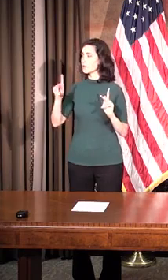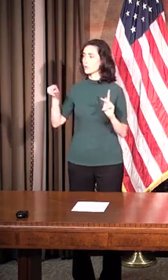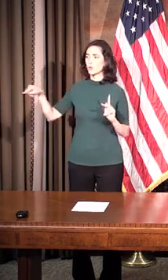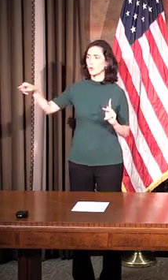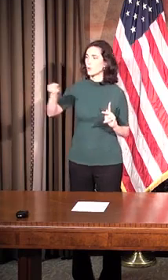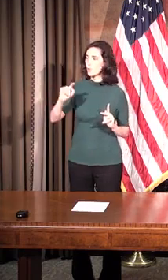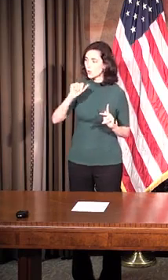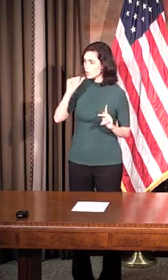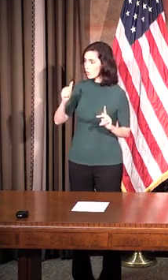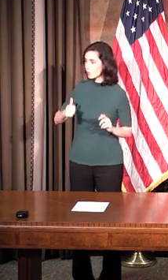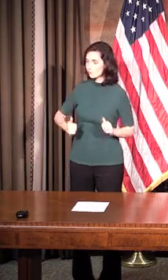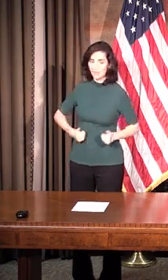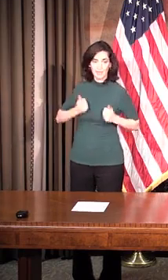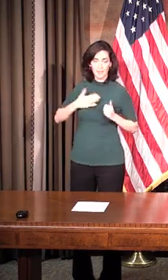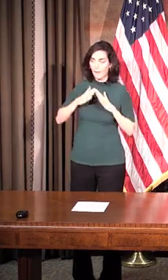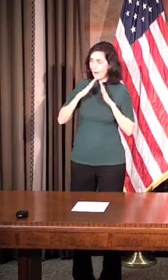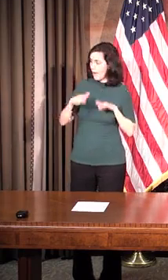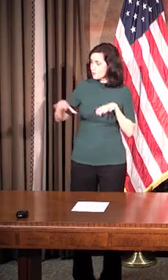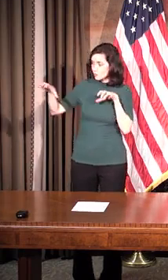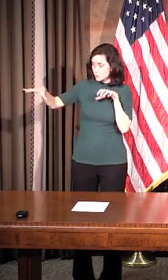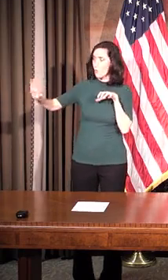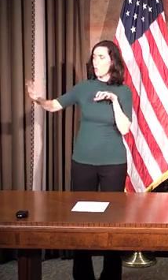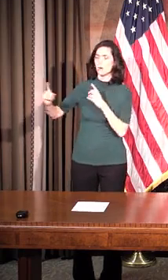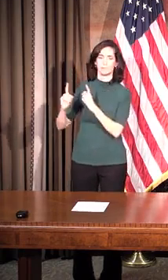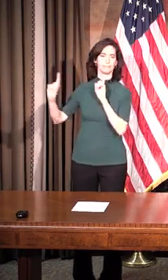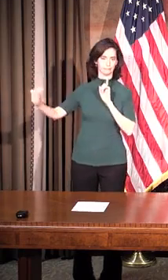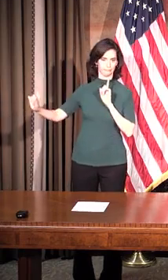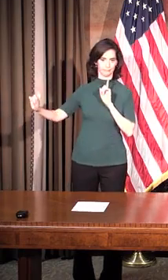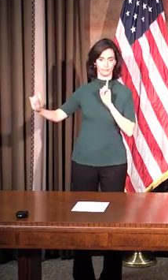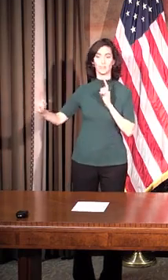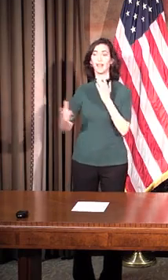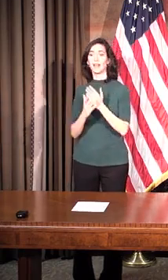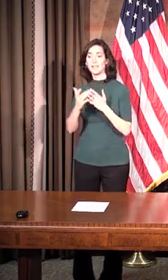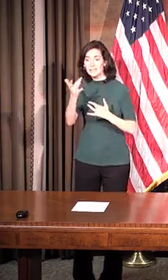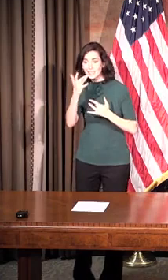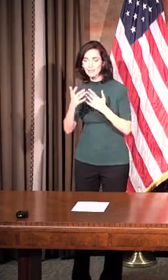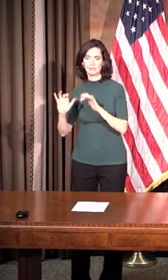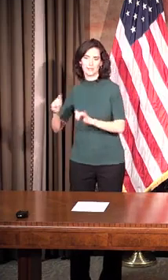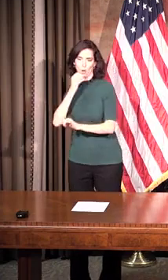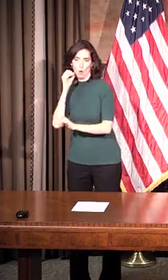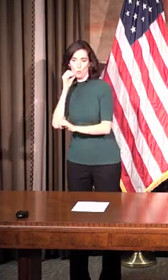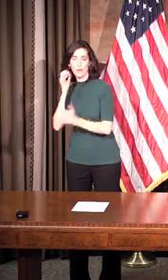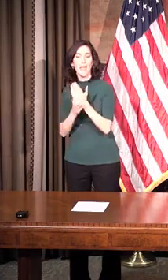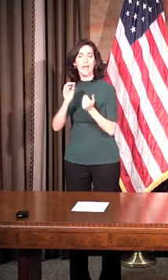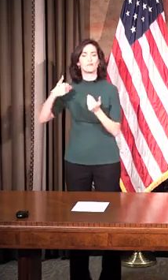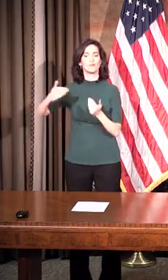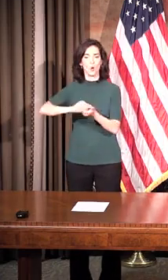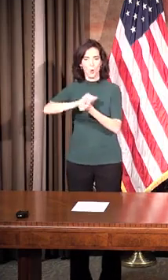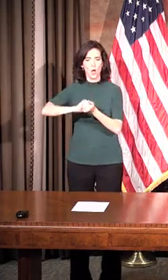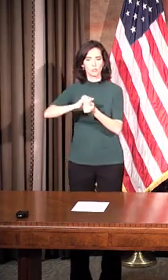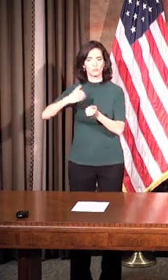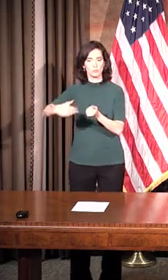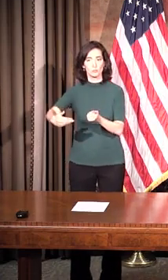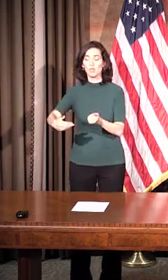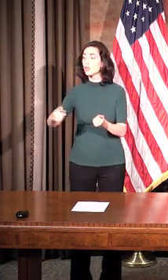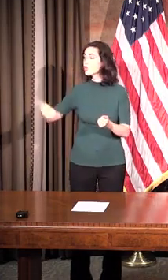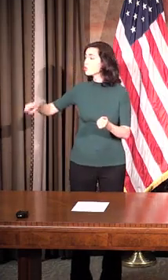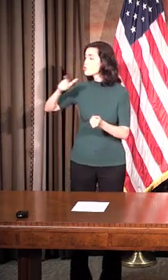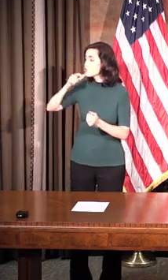not from your immediate household. Wash your hands, stay home when you are sick, and protect those who are most